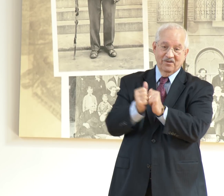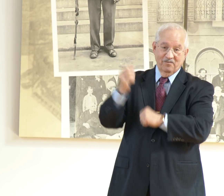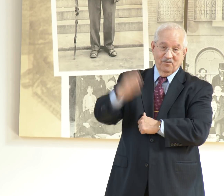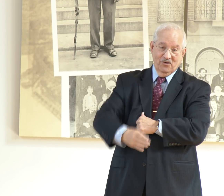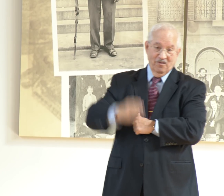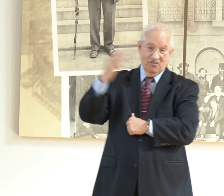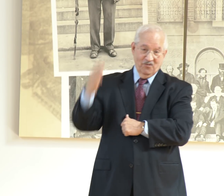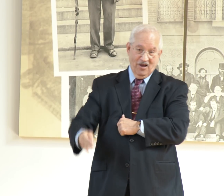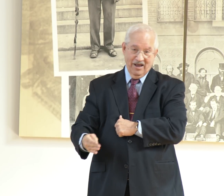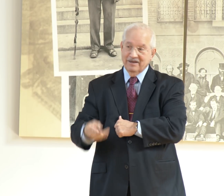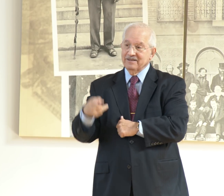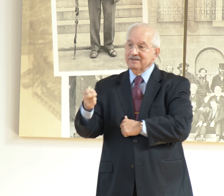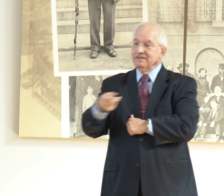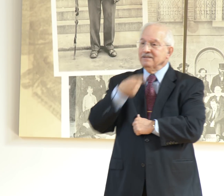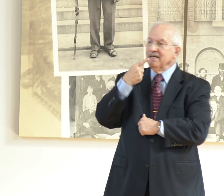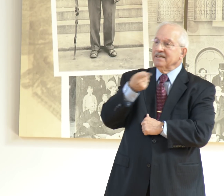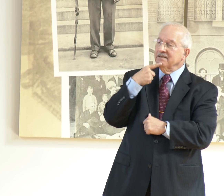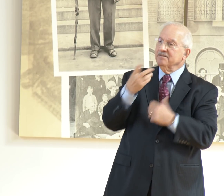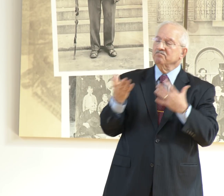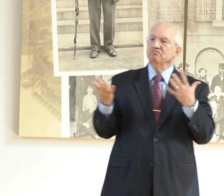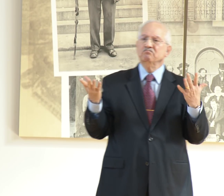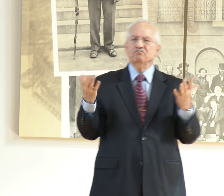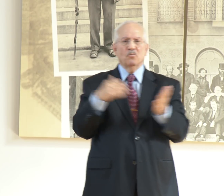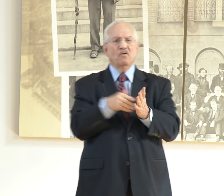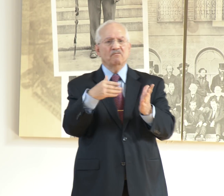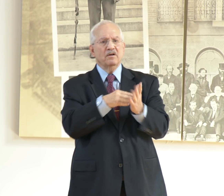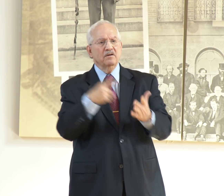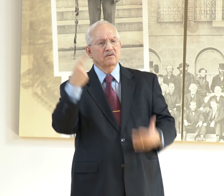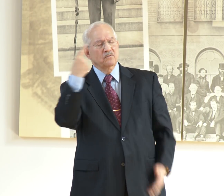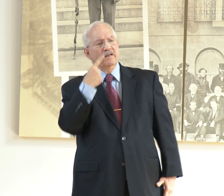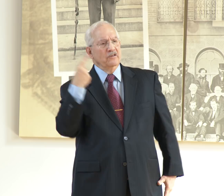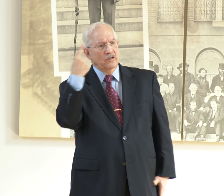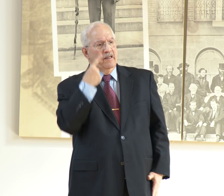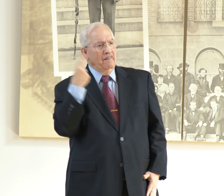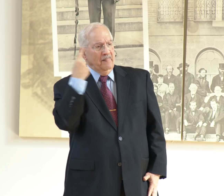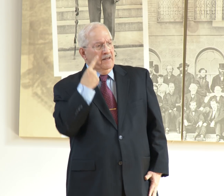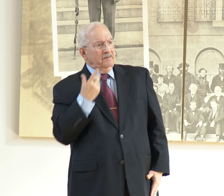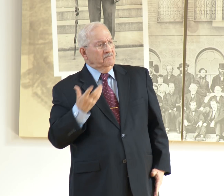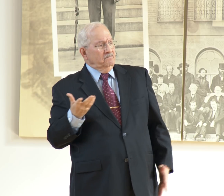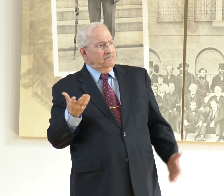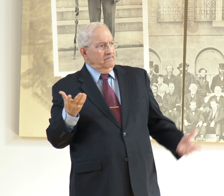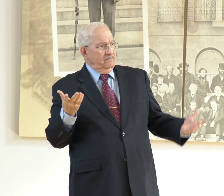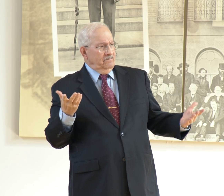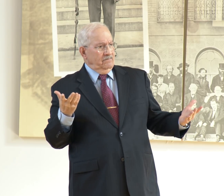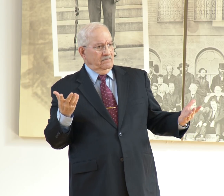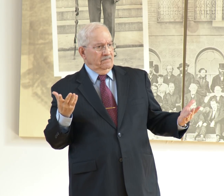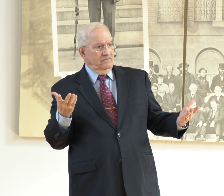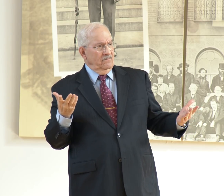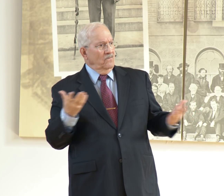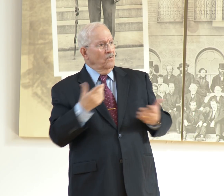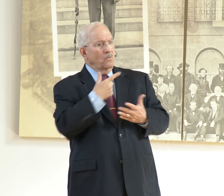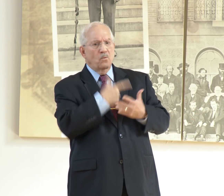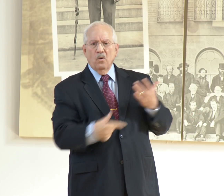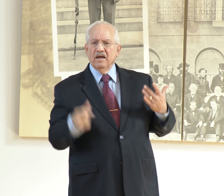a voice performer and a colleague of Bernard Bragg. He said, "I often